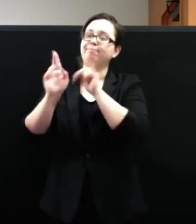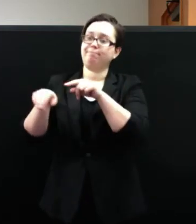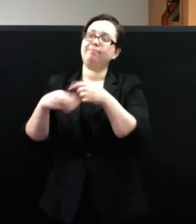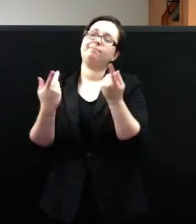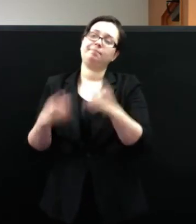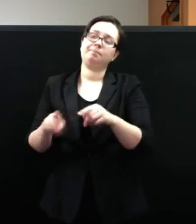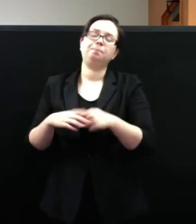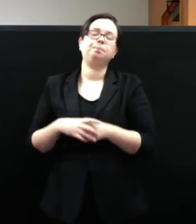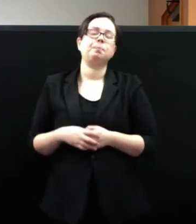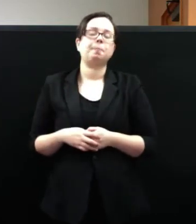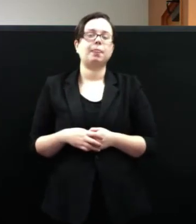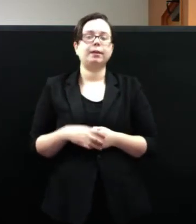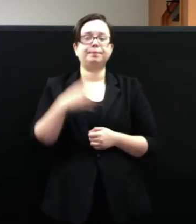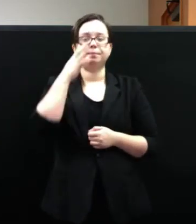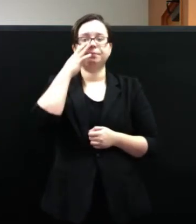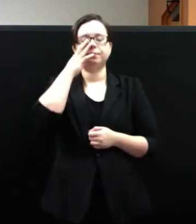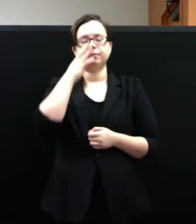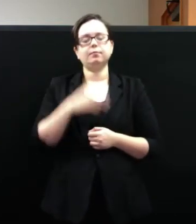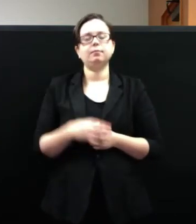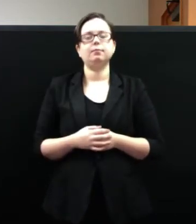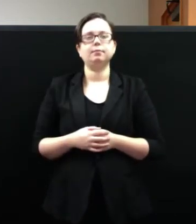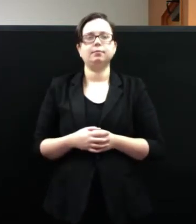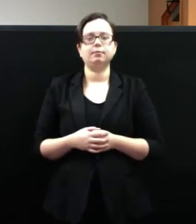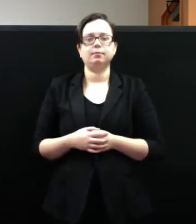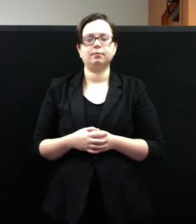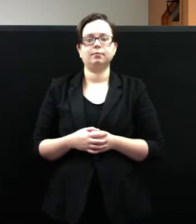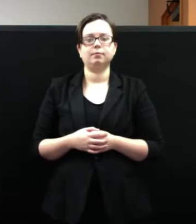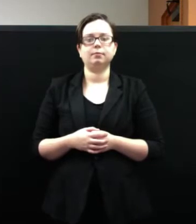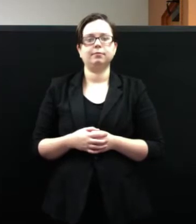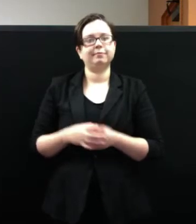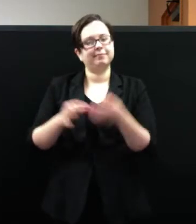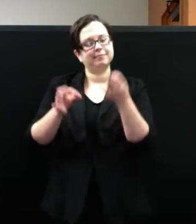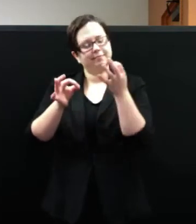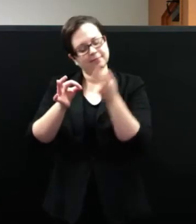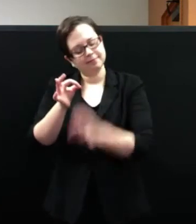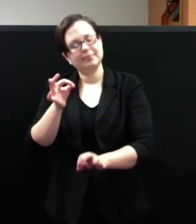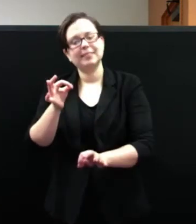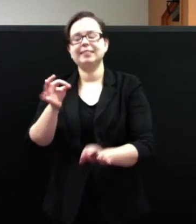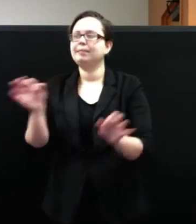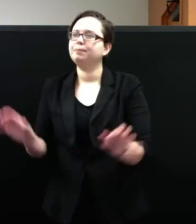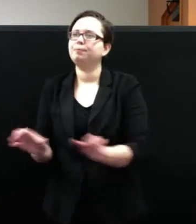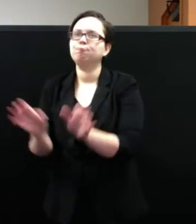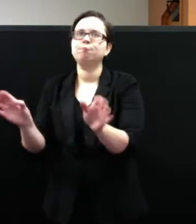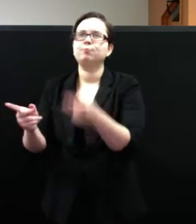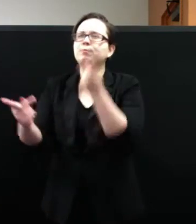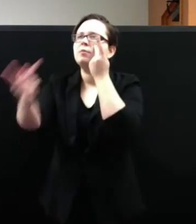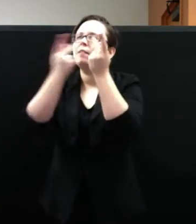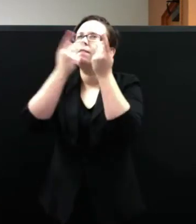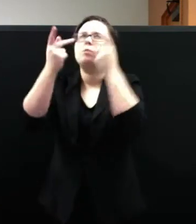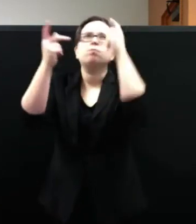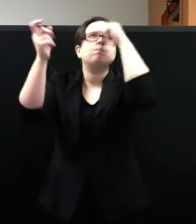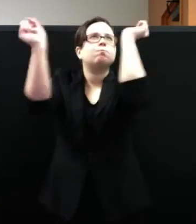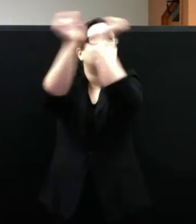So this simple act of visualizing and doing it over and over again produces some really